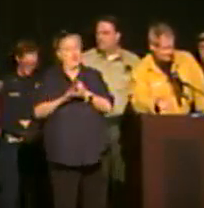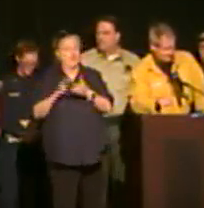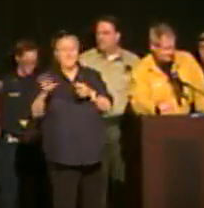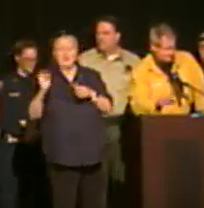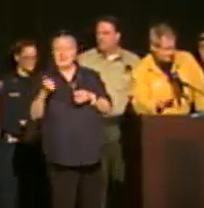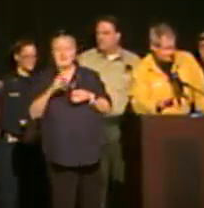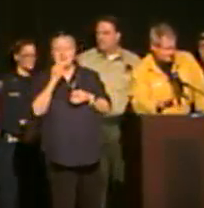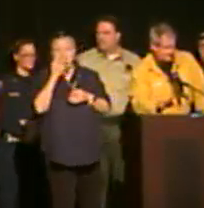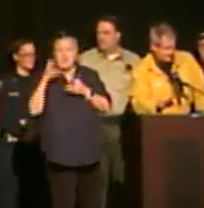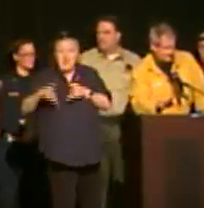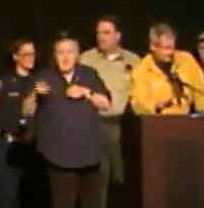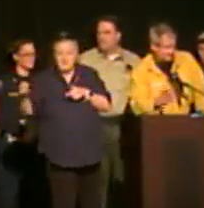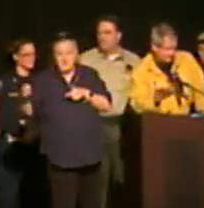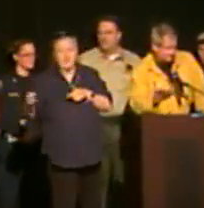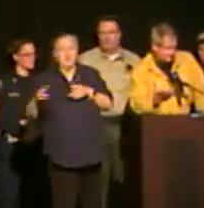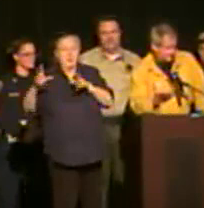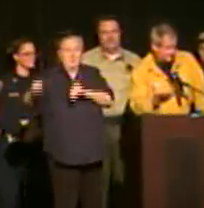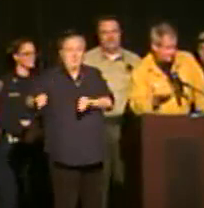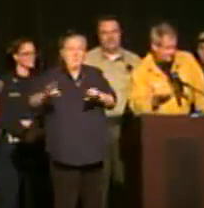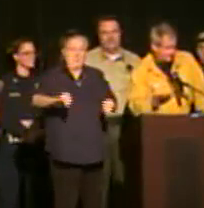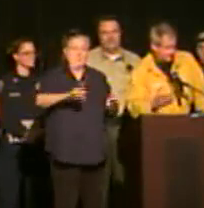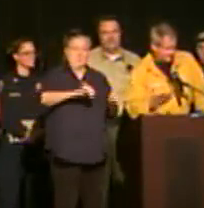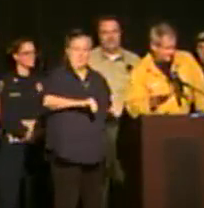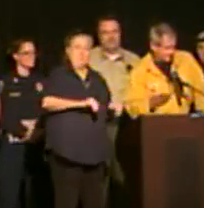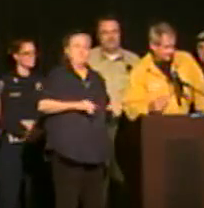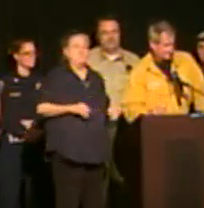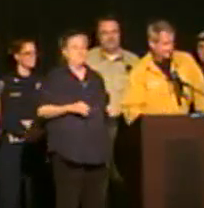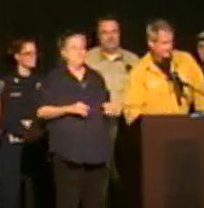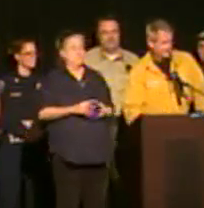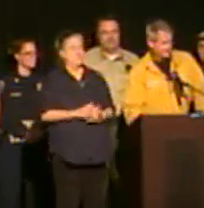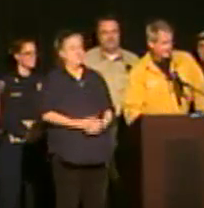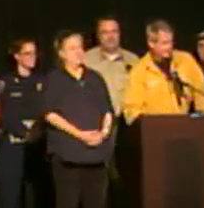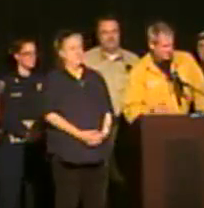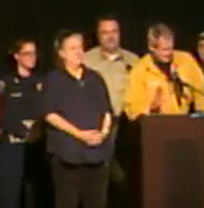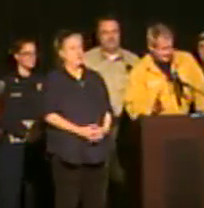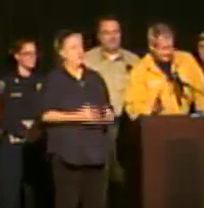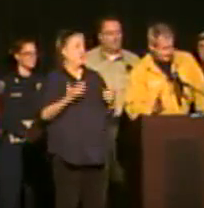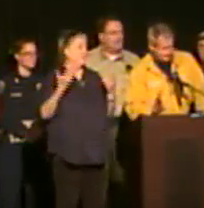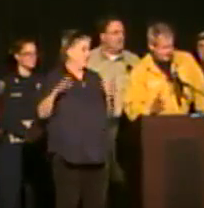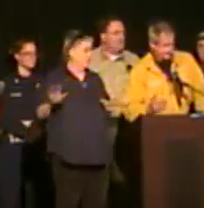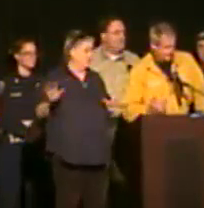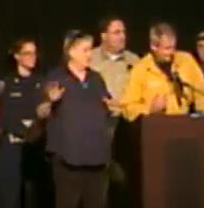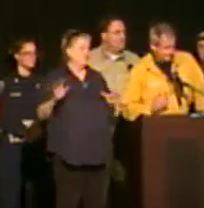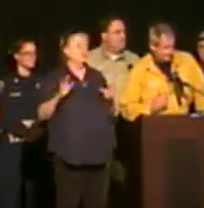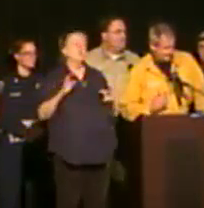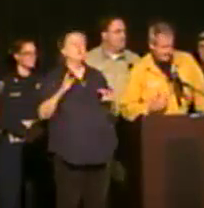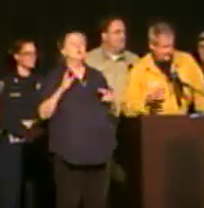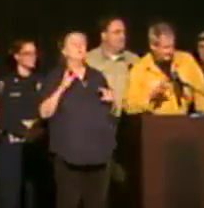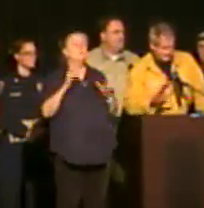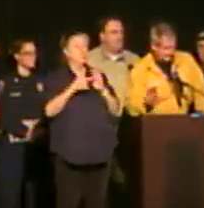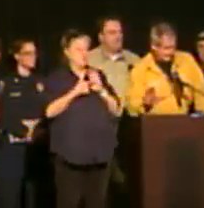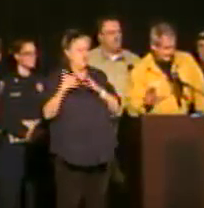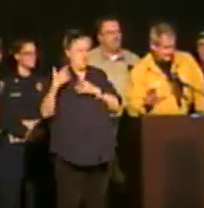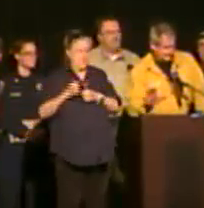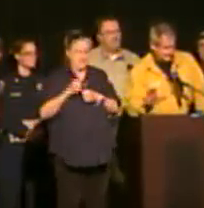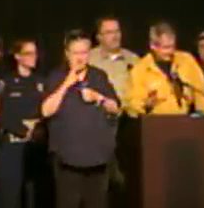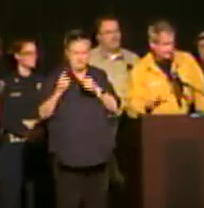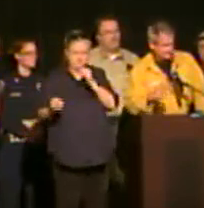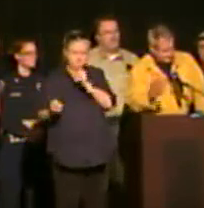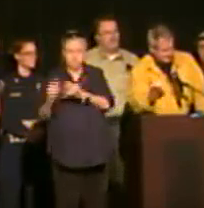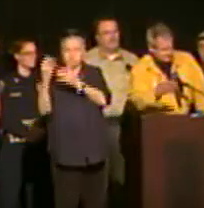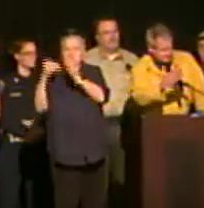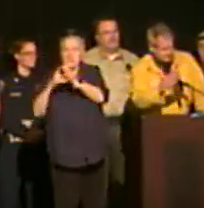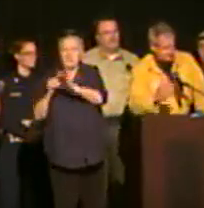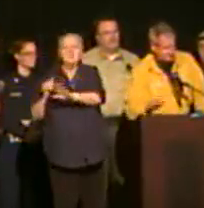the heated area, in the burn area, the scar. And once that's cool enough that we feel confident it's not going to come back to